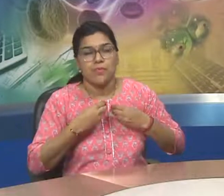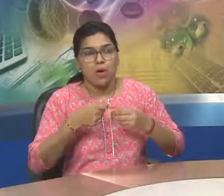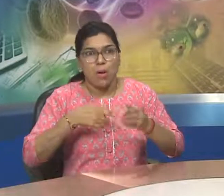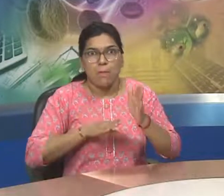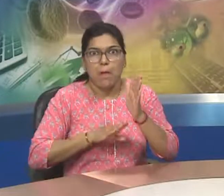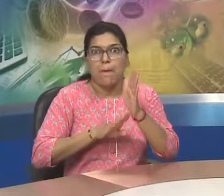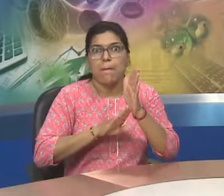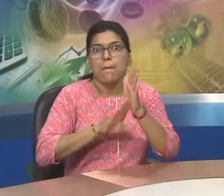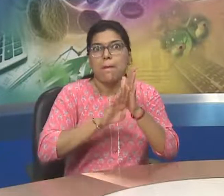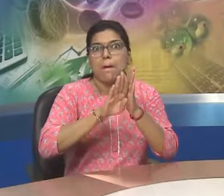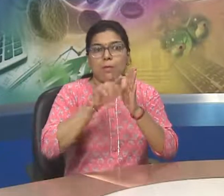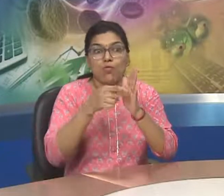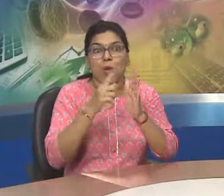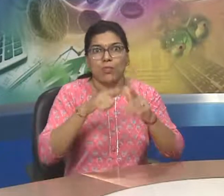until